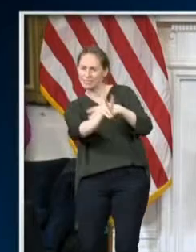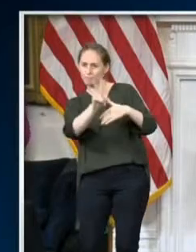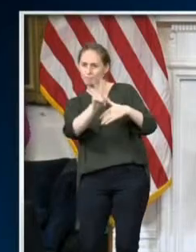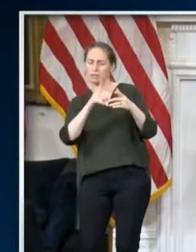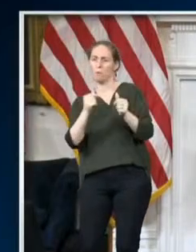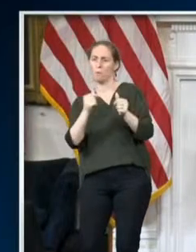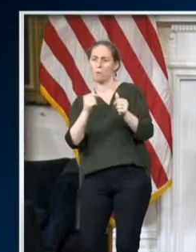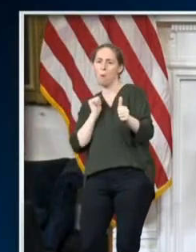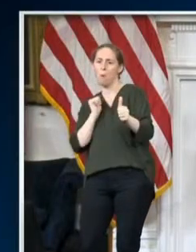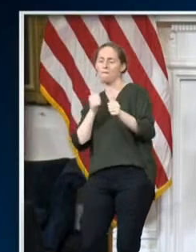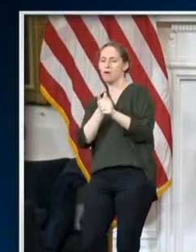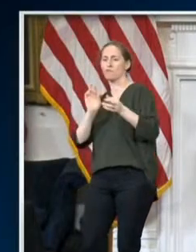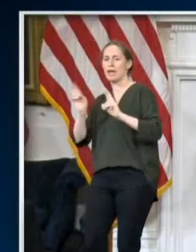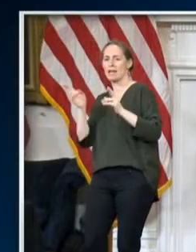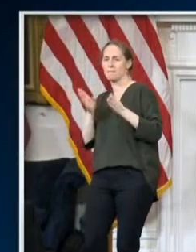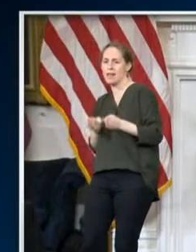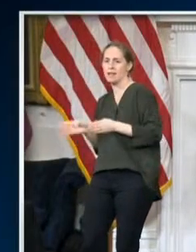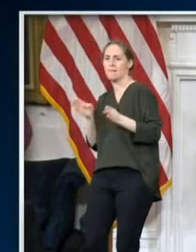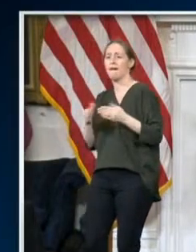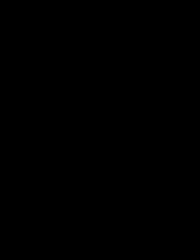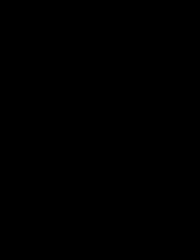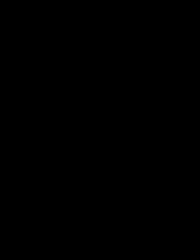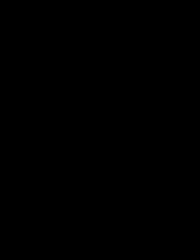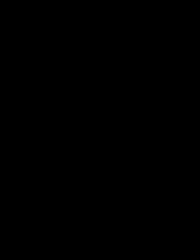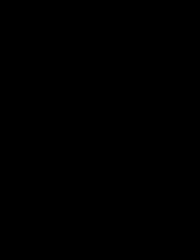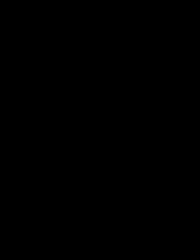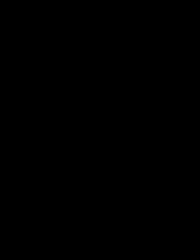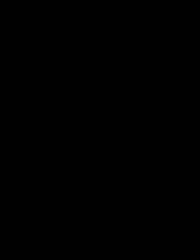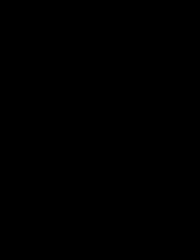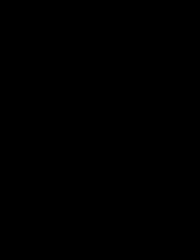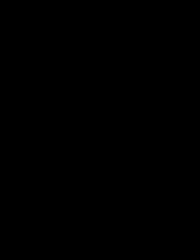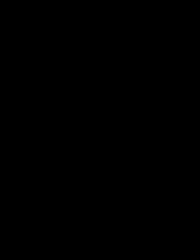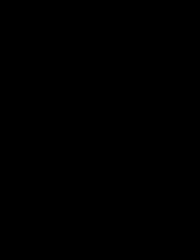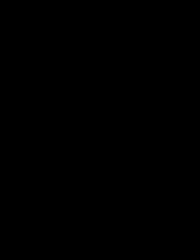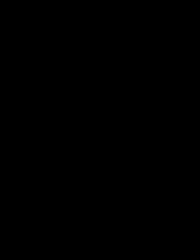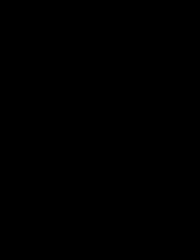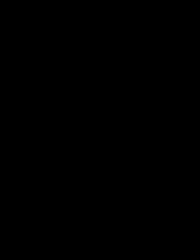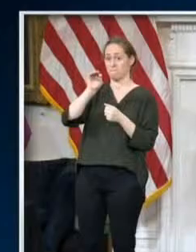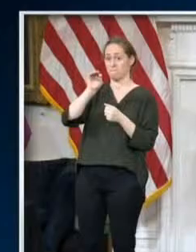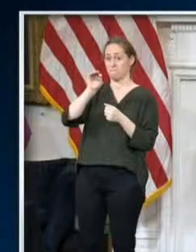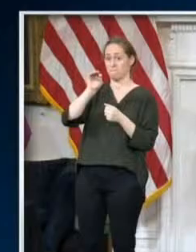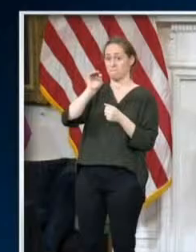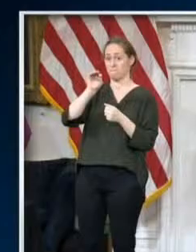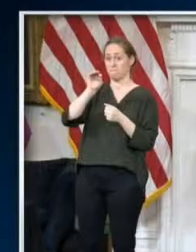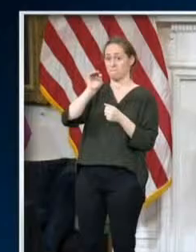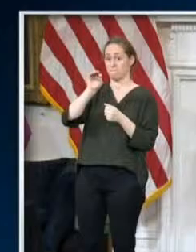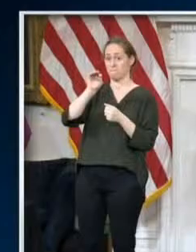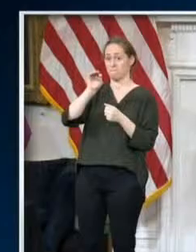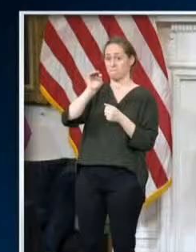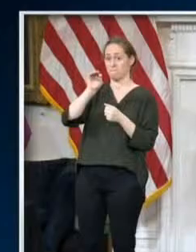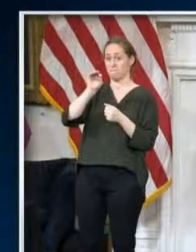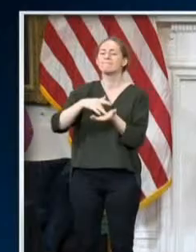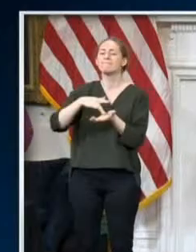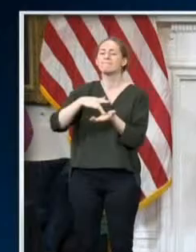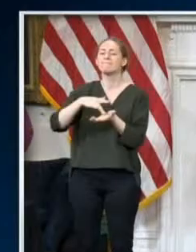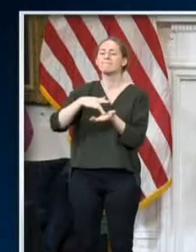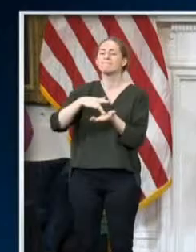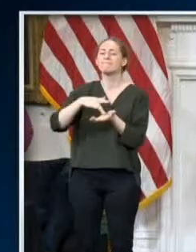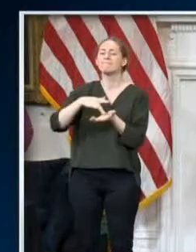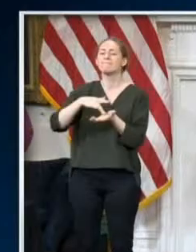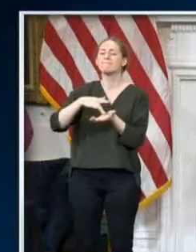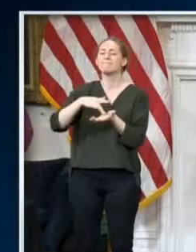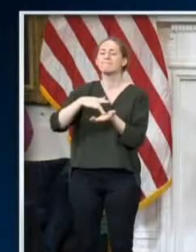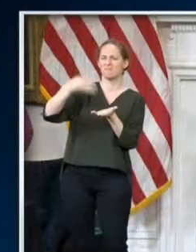More than 460,000 Marylanders subscribed to our MD COVID Alert contact tracing app in